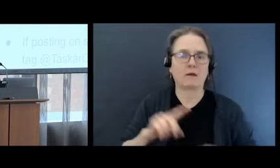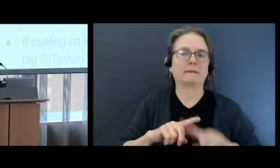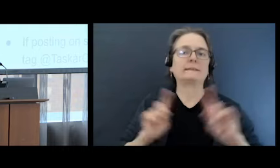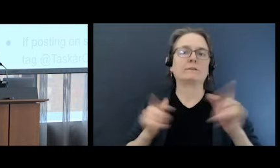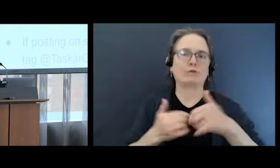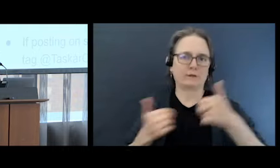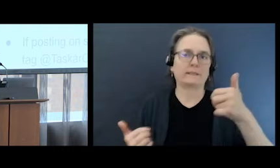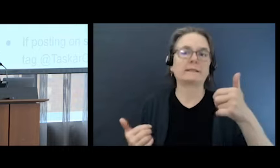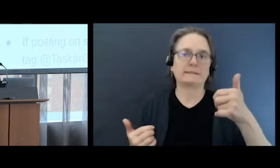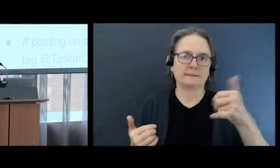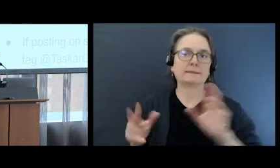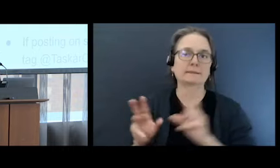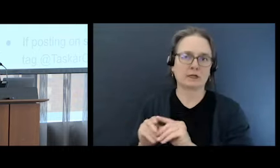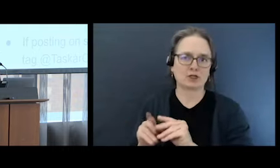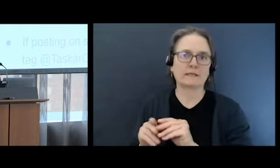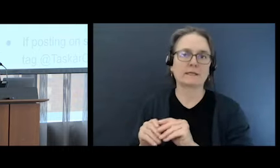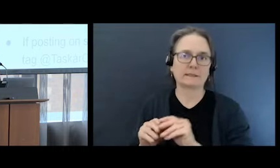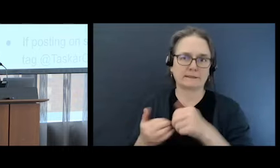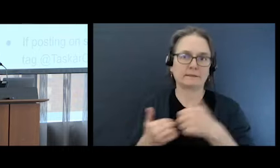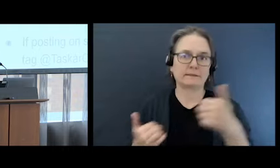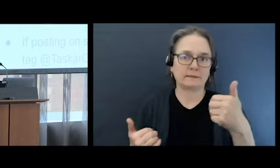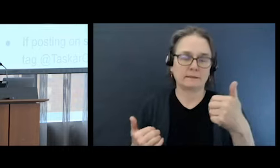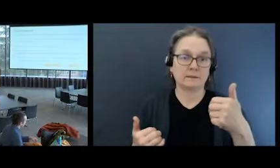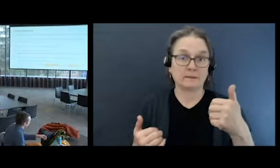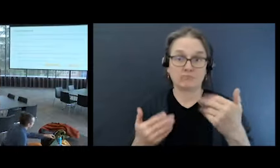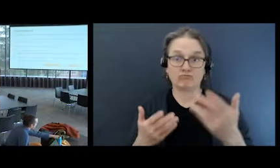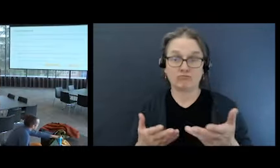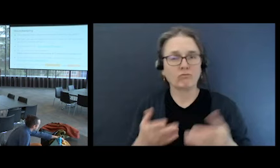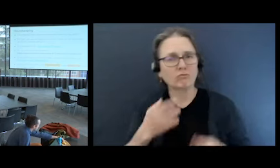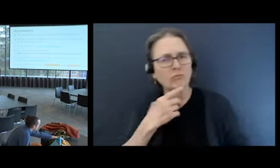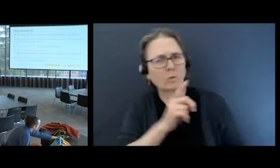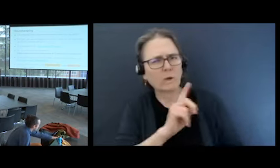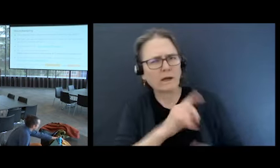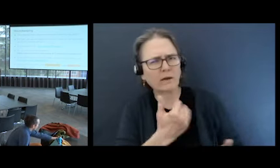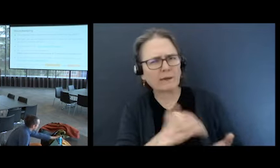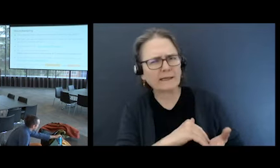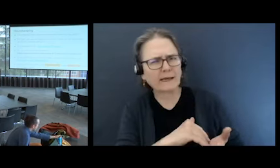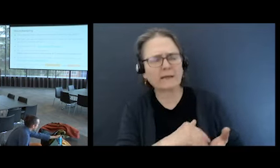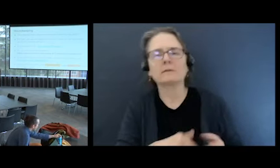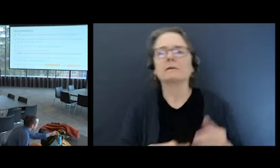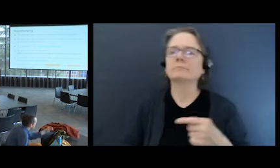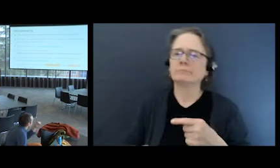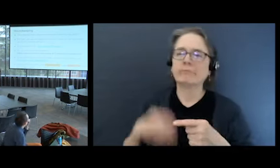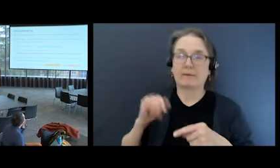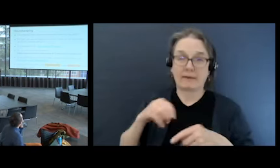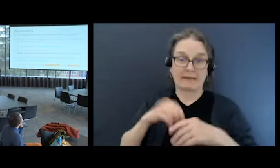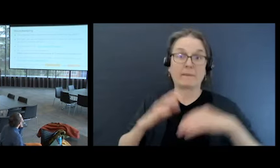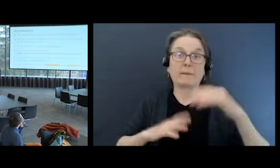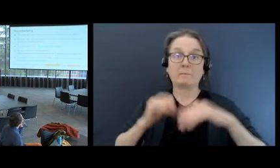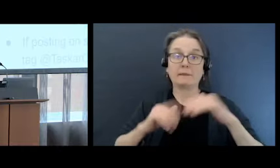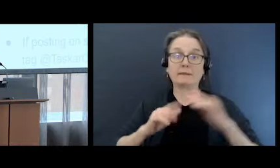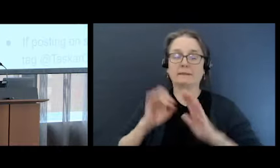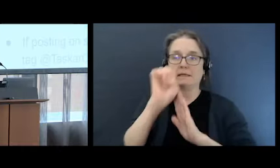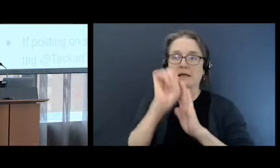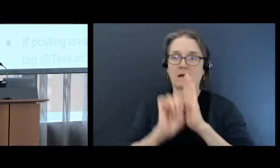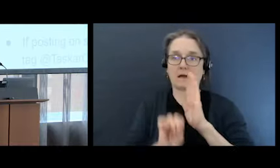session as well. Where's the location on that? So if you take the elevator down to floor G, which is